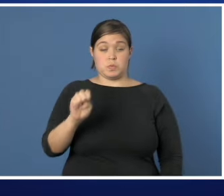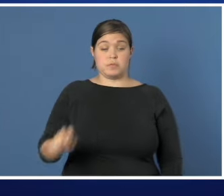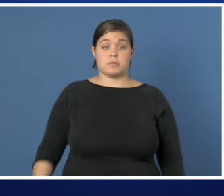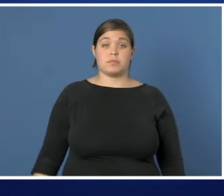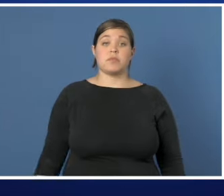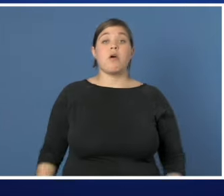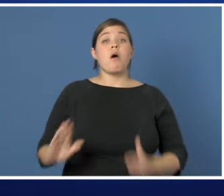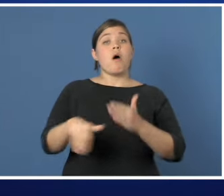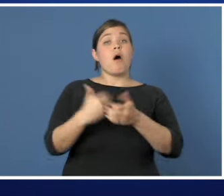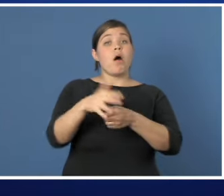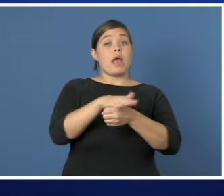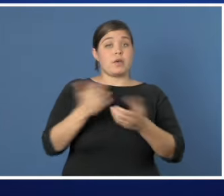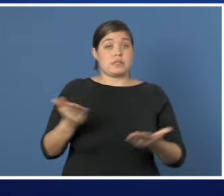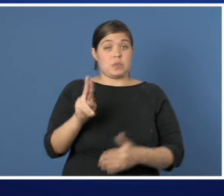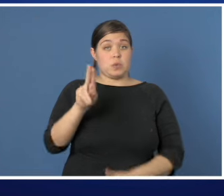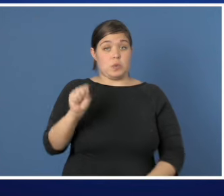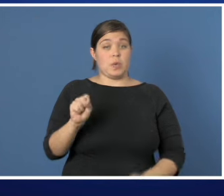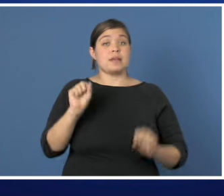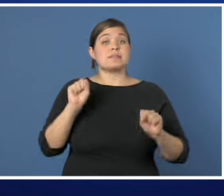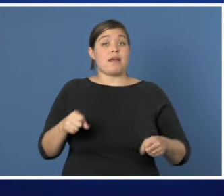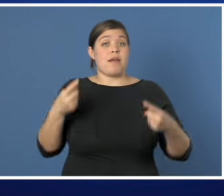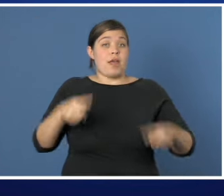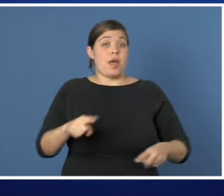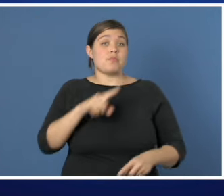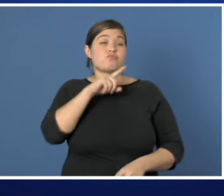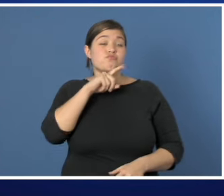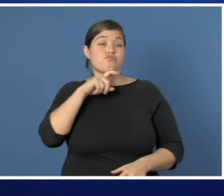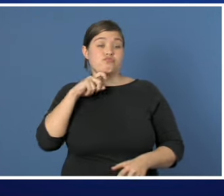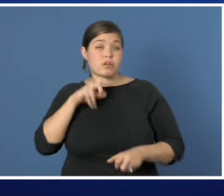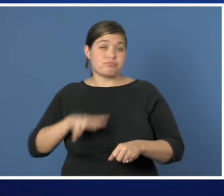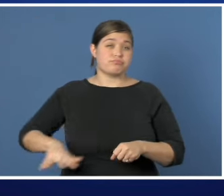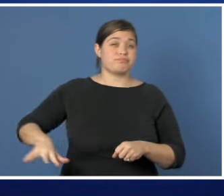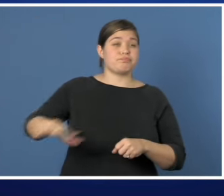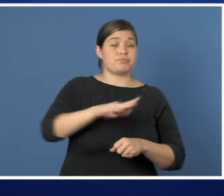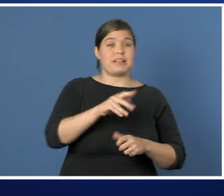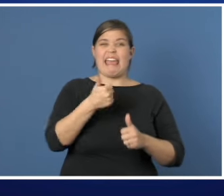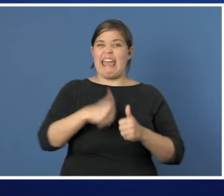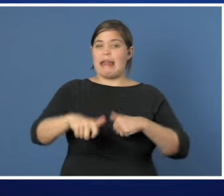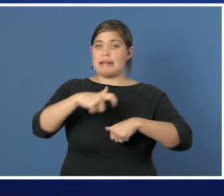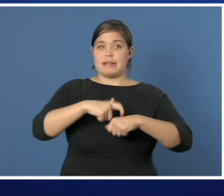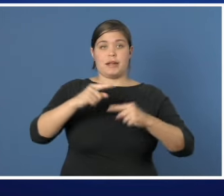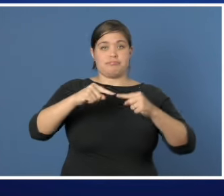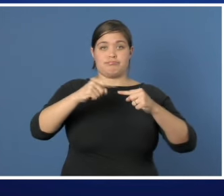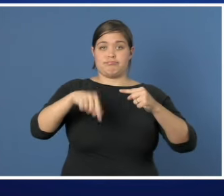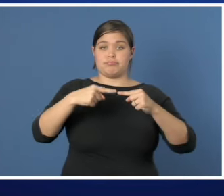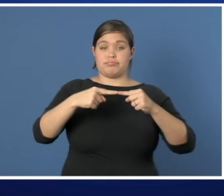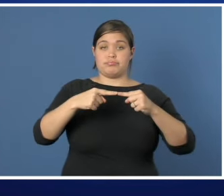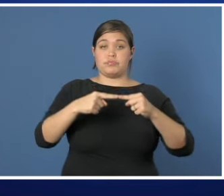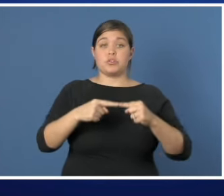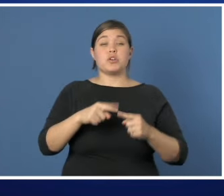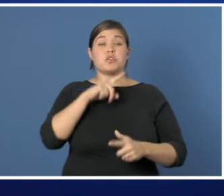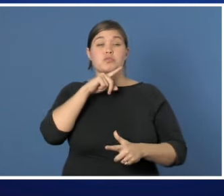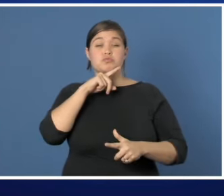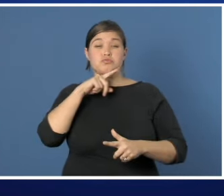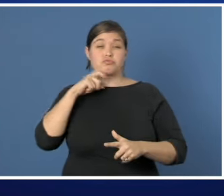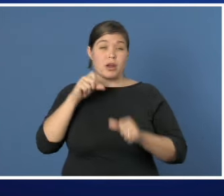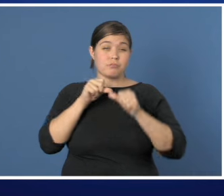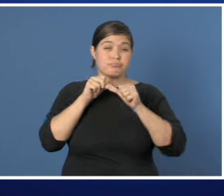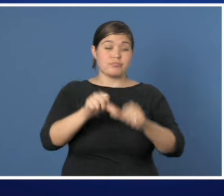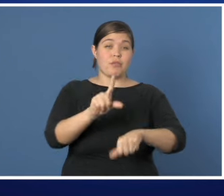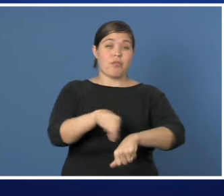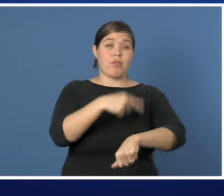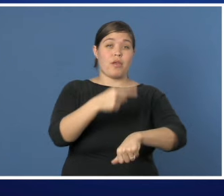All areas in the United States are at risk of drought at any time of the year. drought gripped much